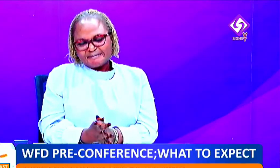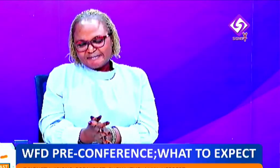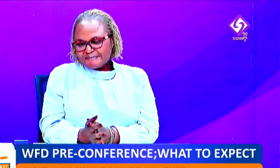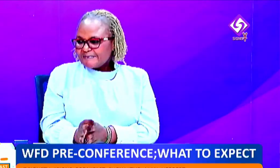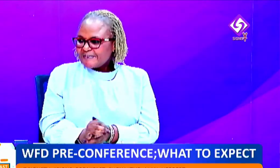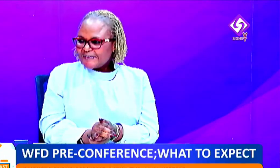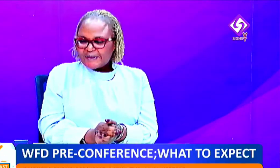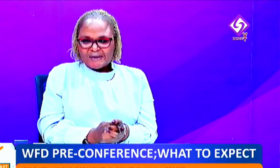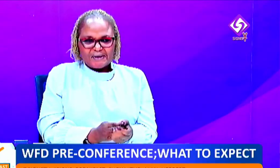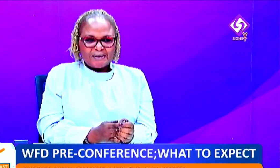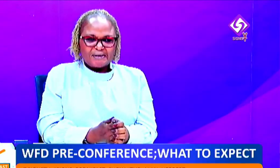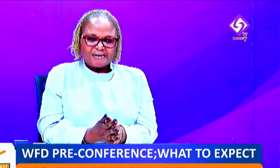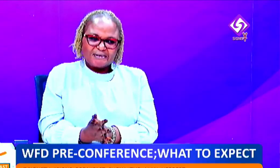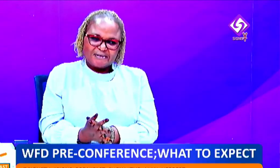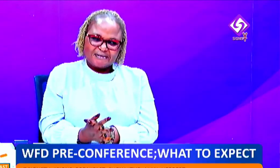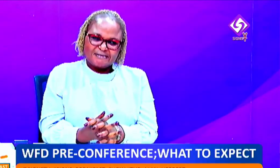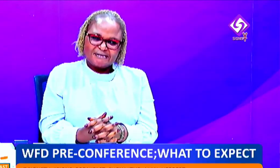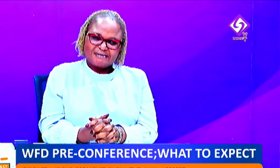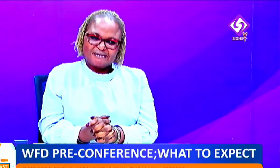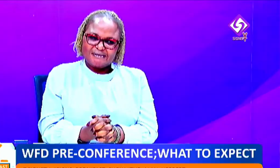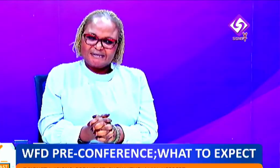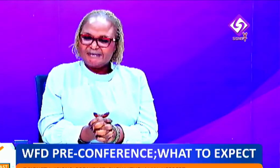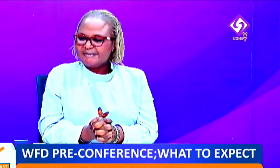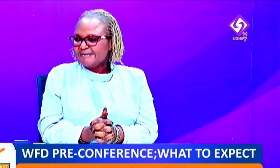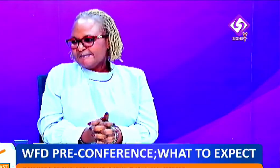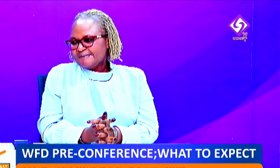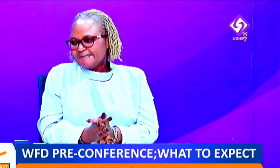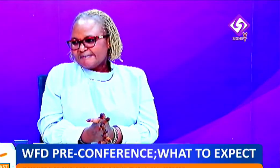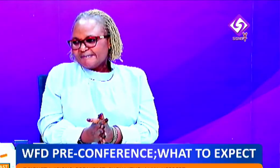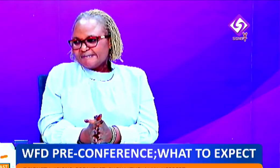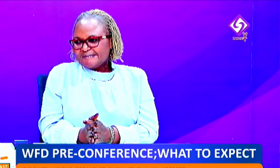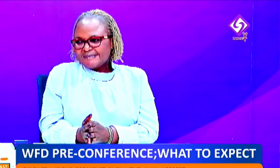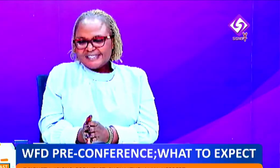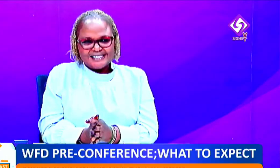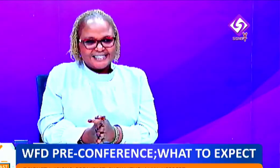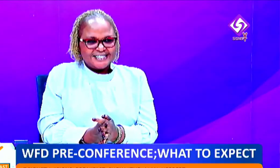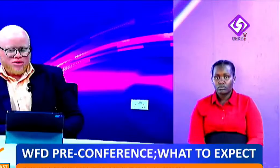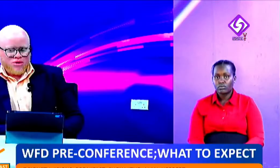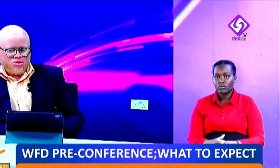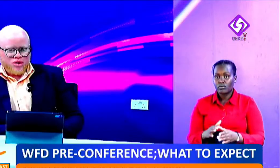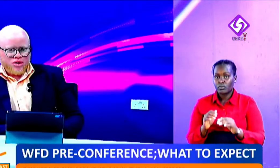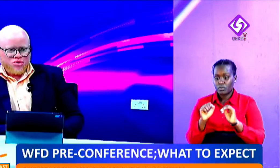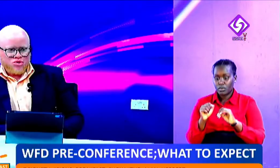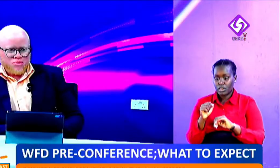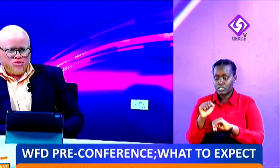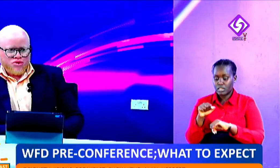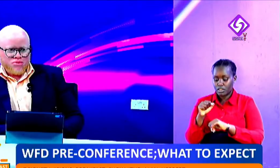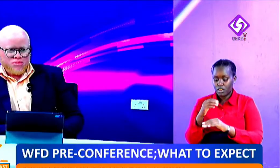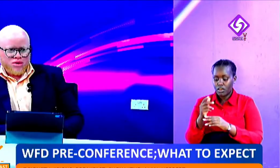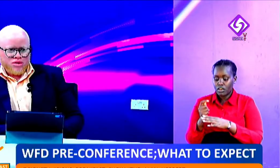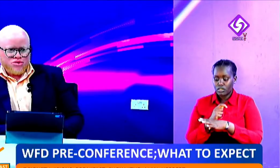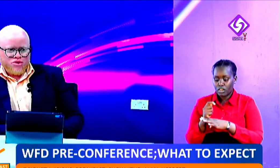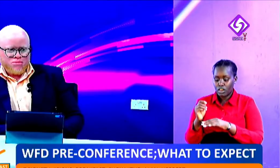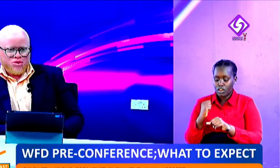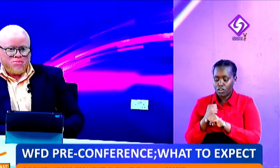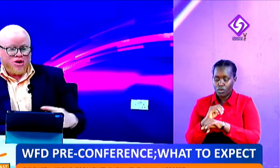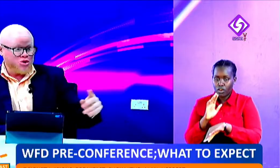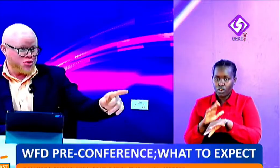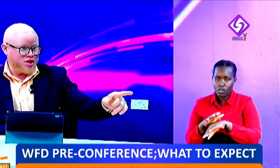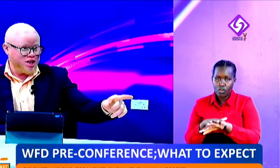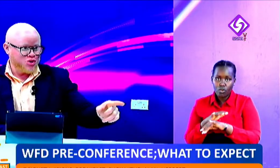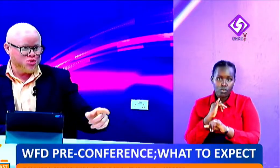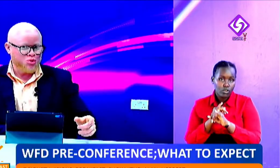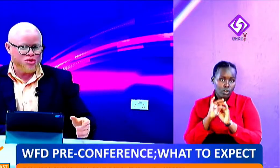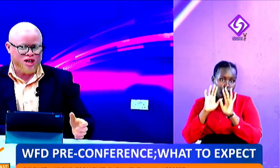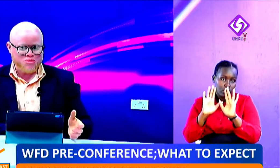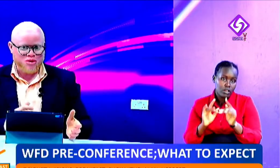and we cannot do away with it, then let's train it to do a good job. Yeah, absolutely. Training it, doing a good job is very important. But I also